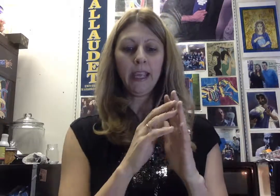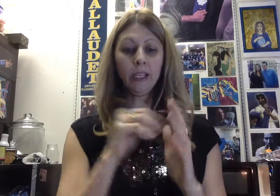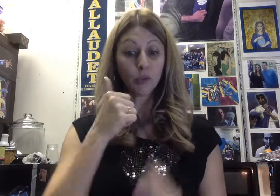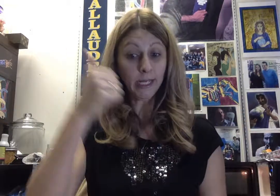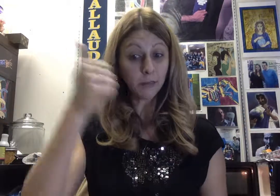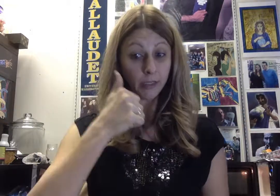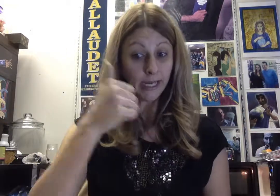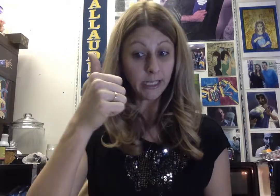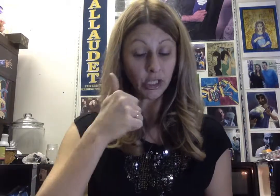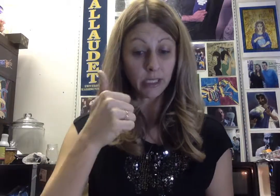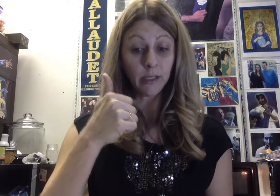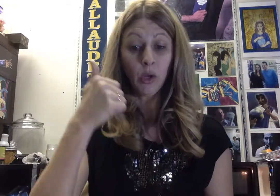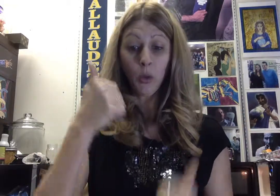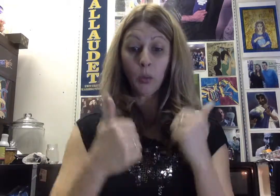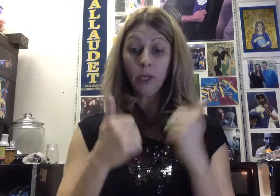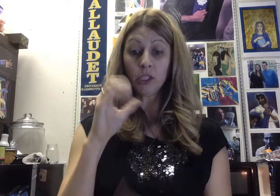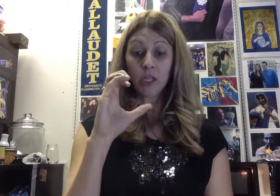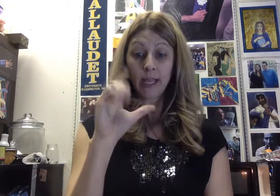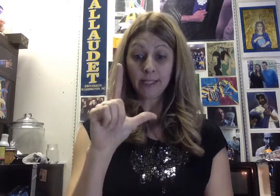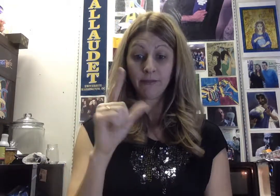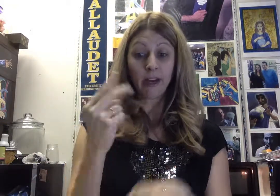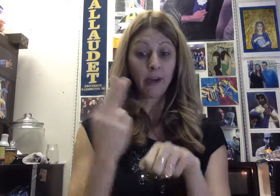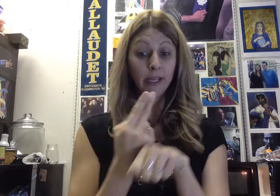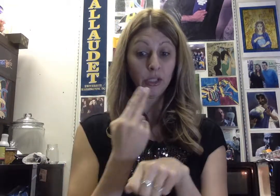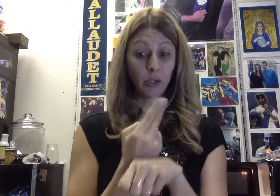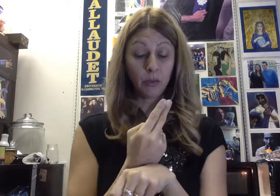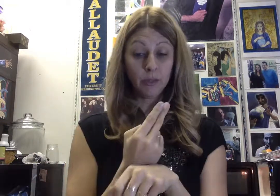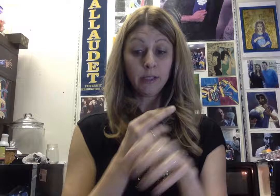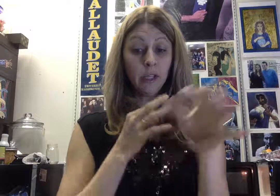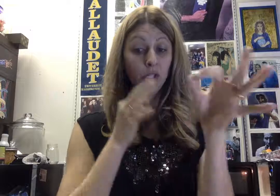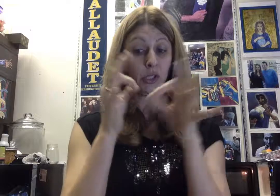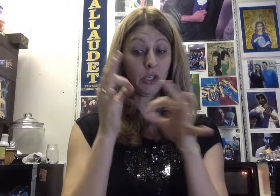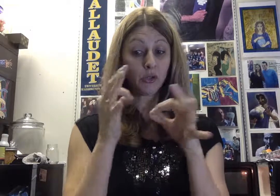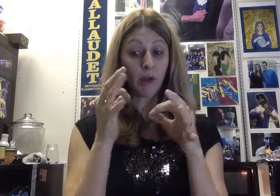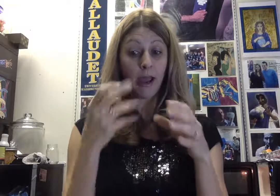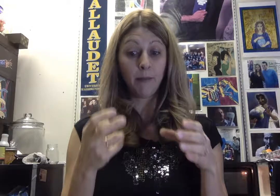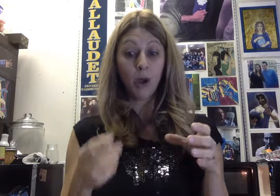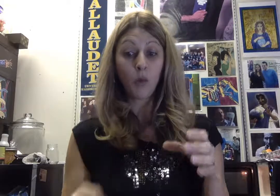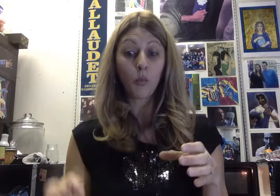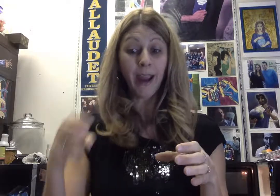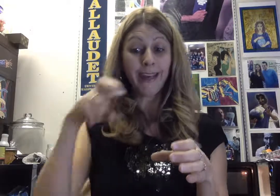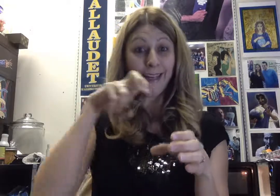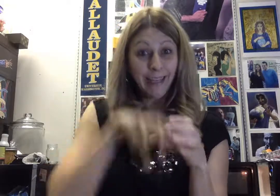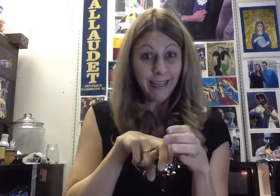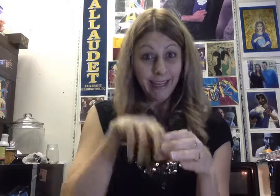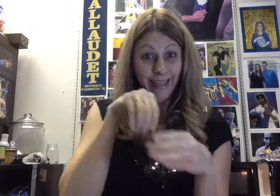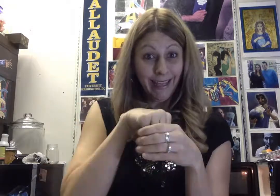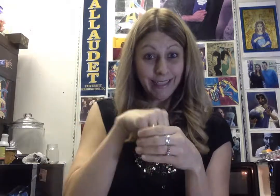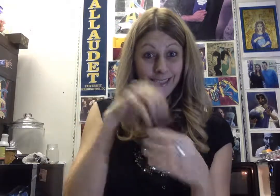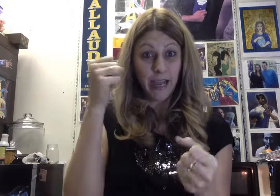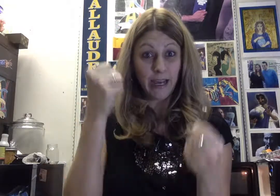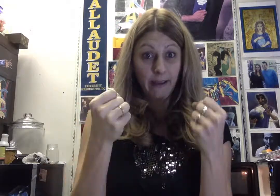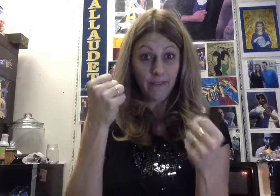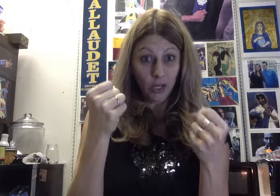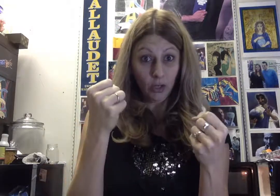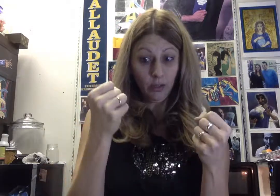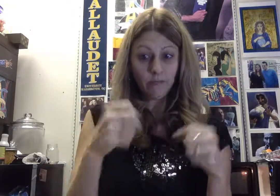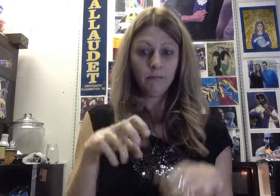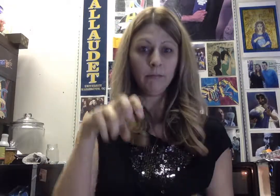In transportation, which classifier is used to describe riding inside a vehicle?